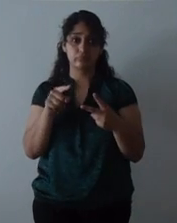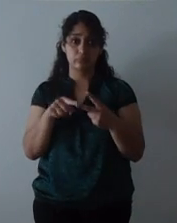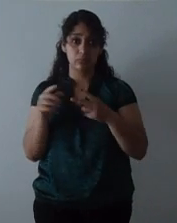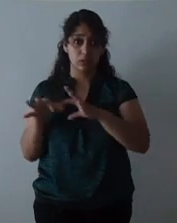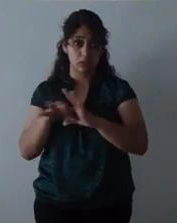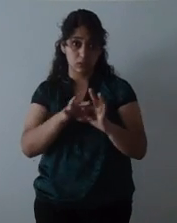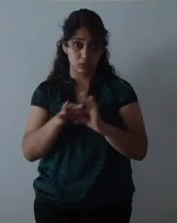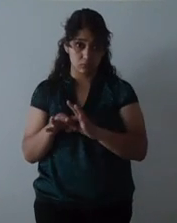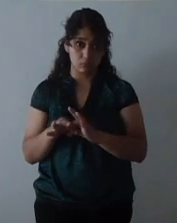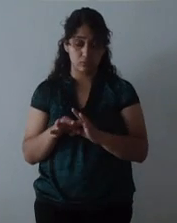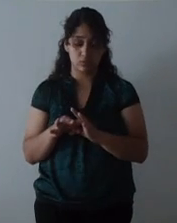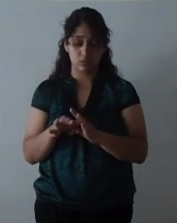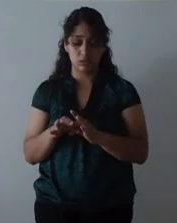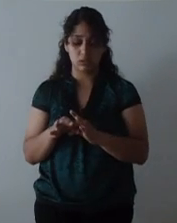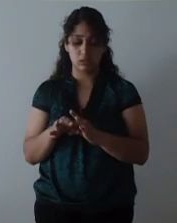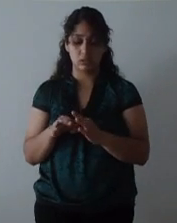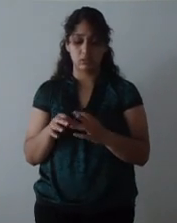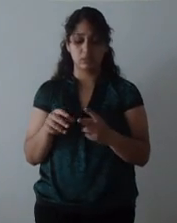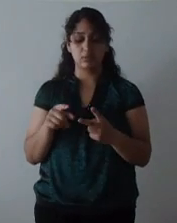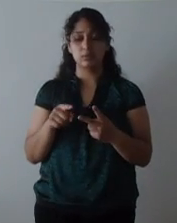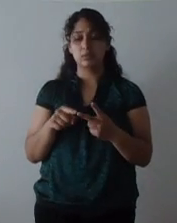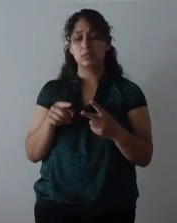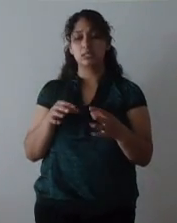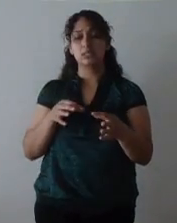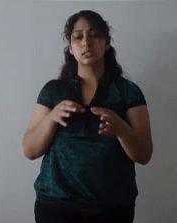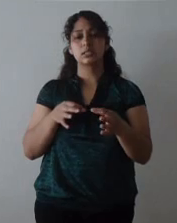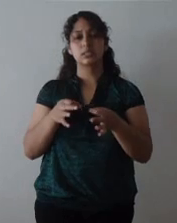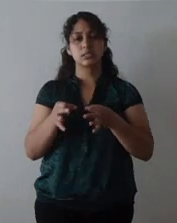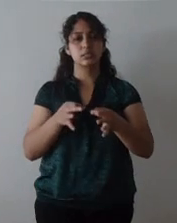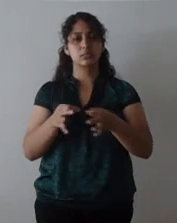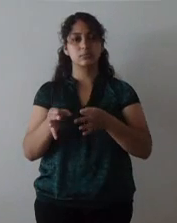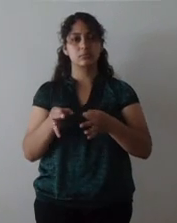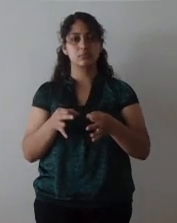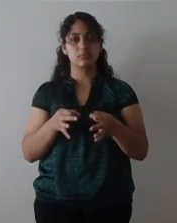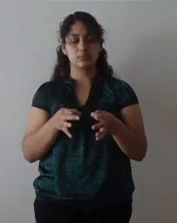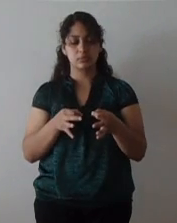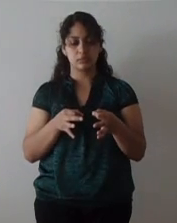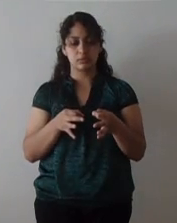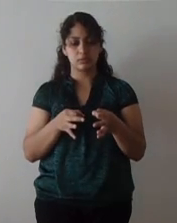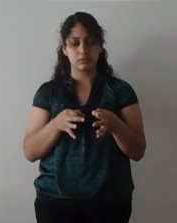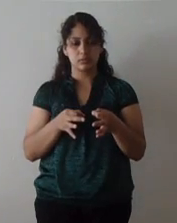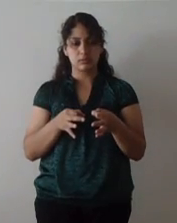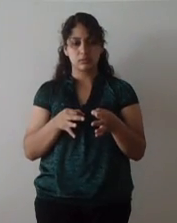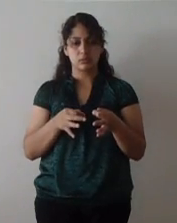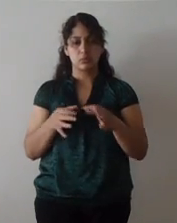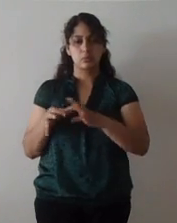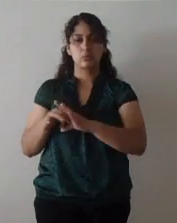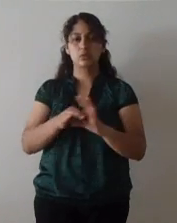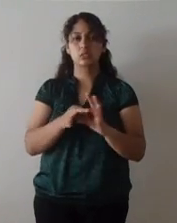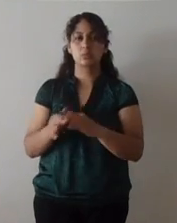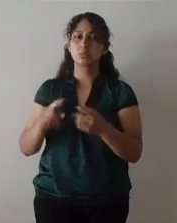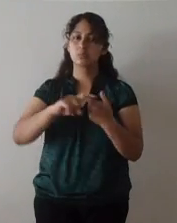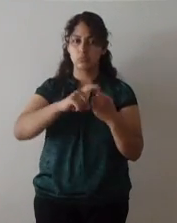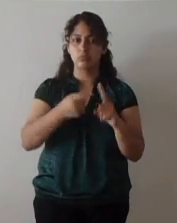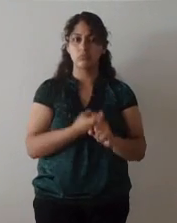3 different stories of young deaf girls who, each about the 4th to 5th grade, experienced emotional struggles over their